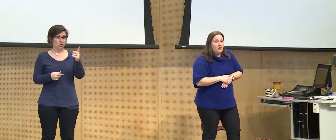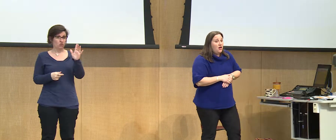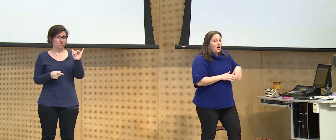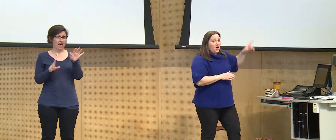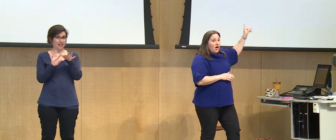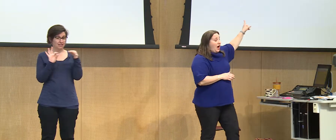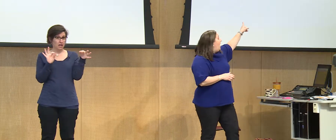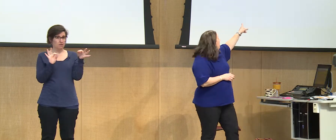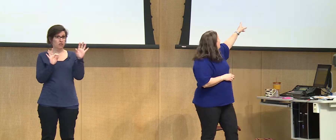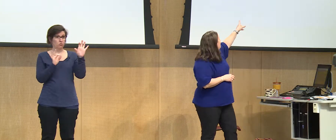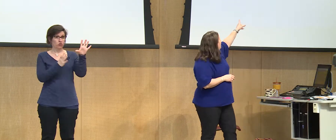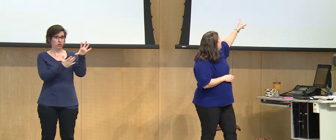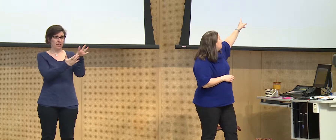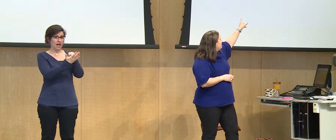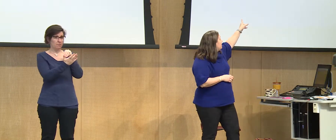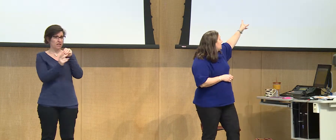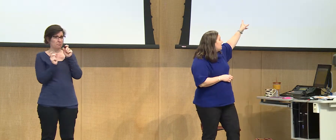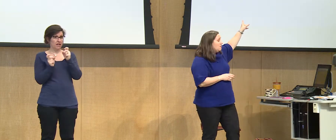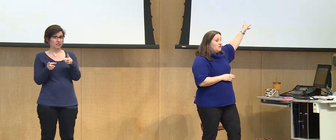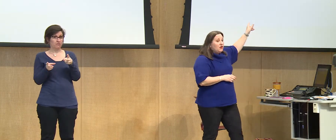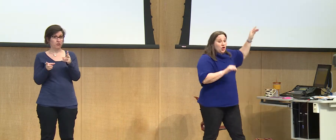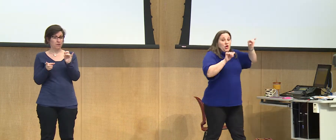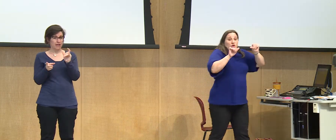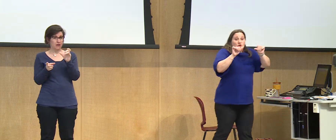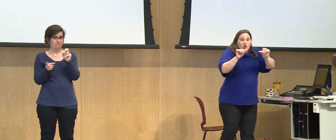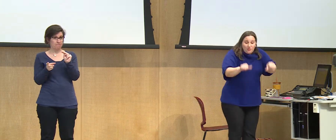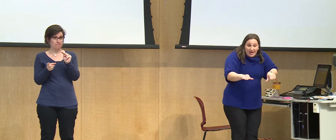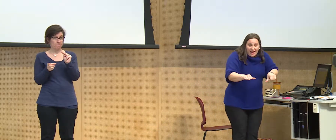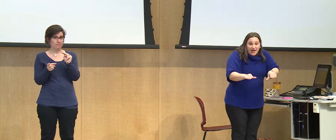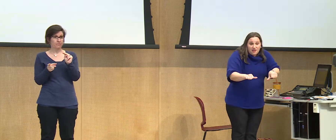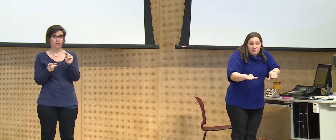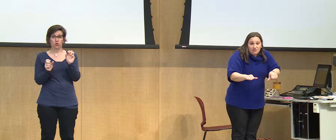So that statement should be copied and pasted verbatim? You can.